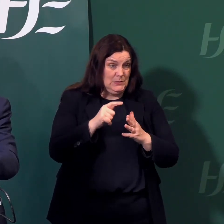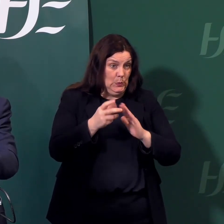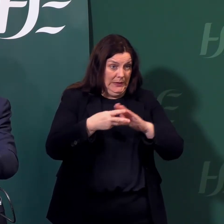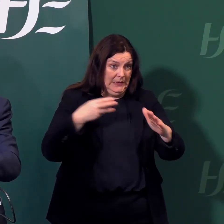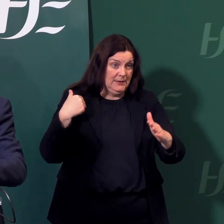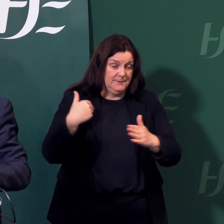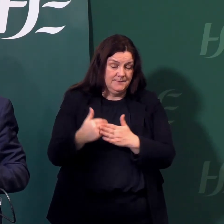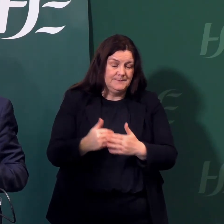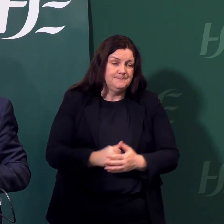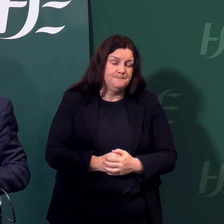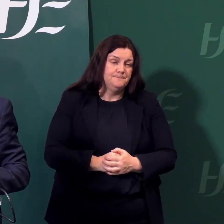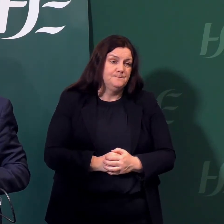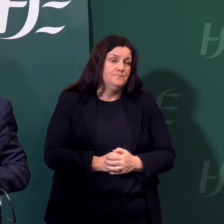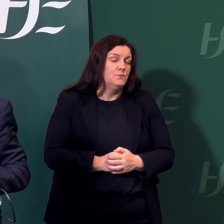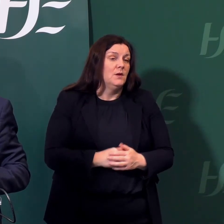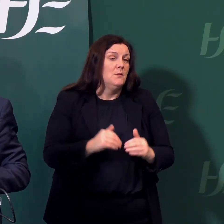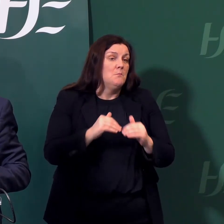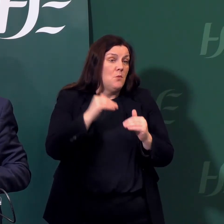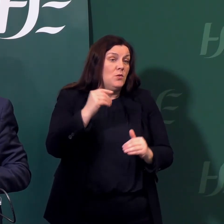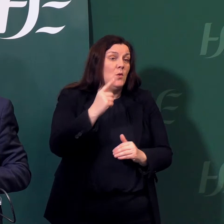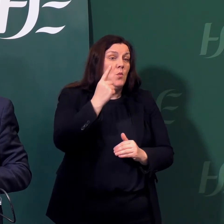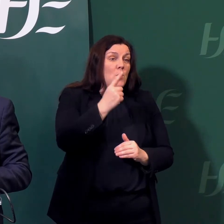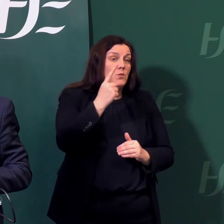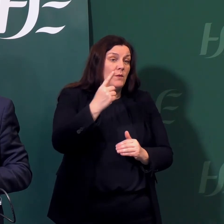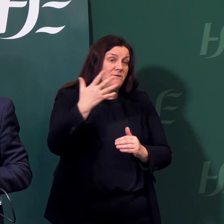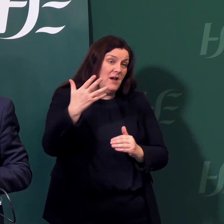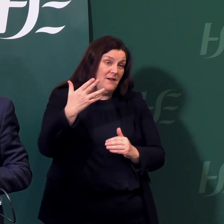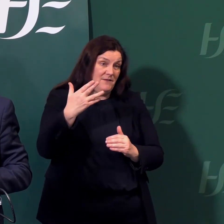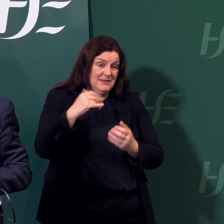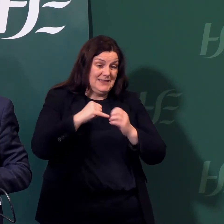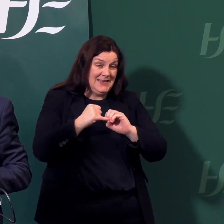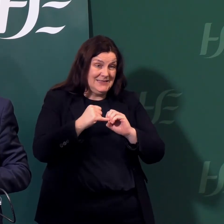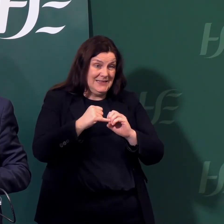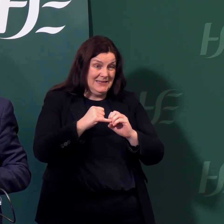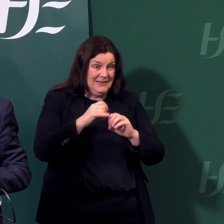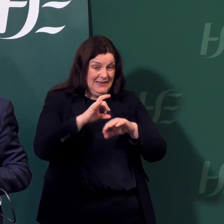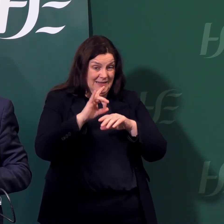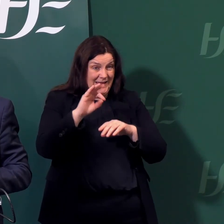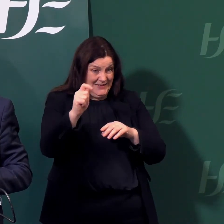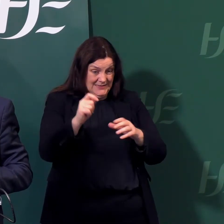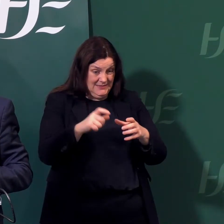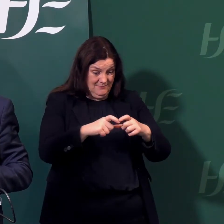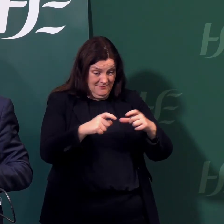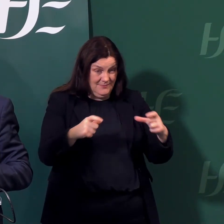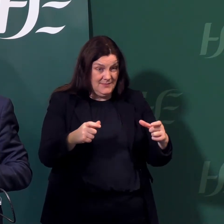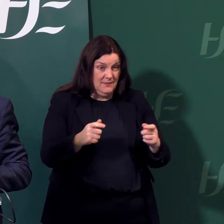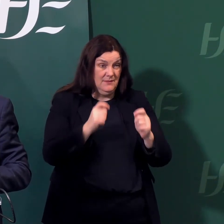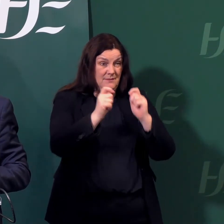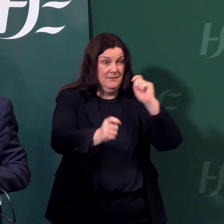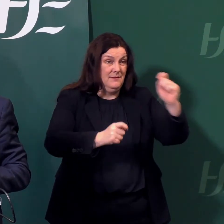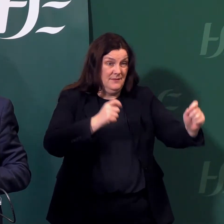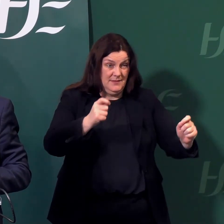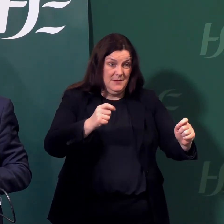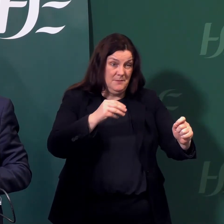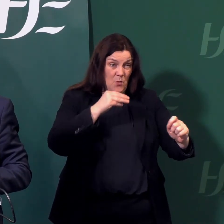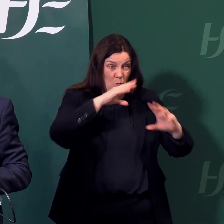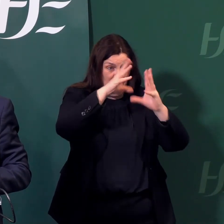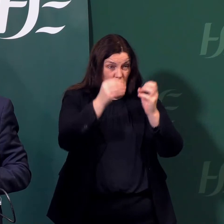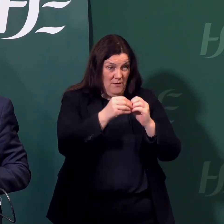over 115,000 test kits have been sent out since the programme commenced